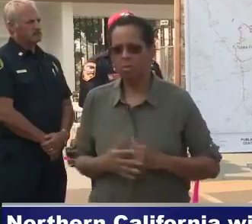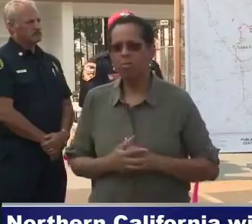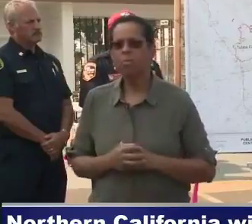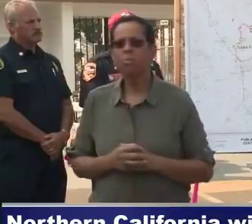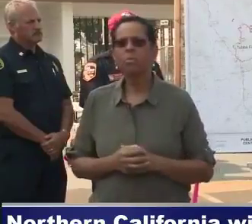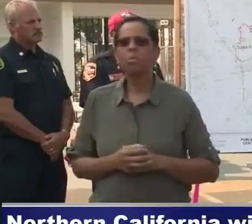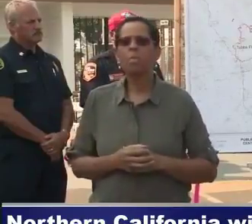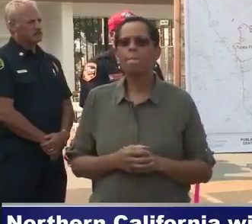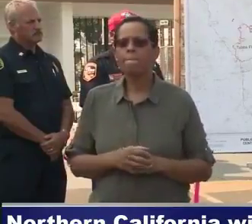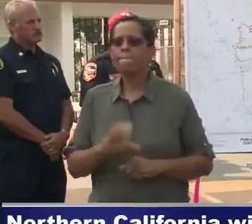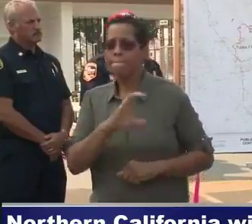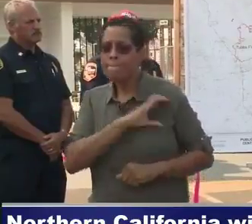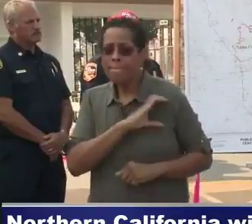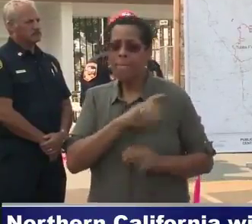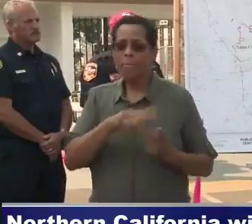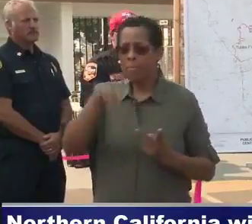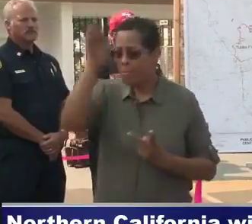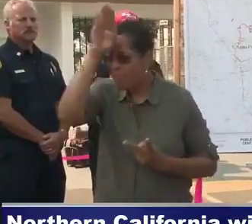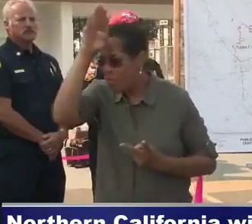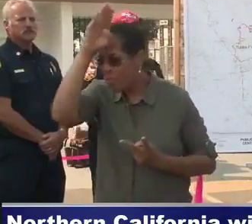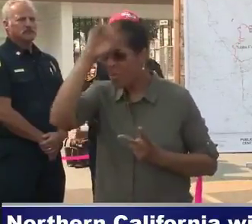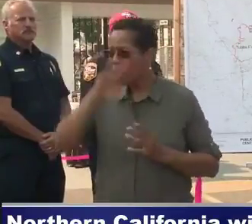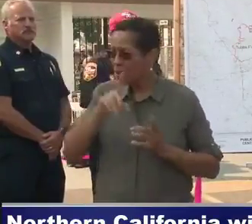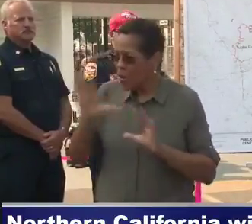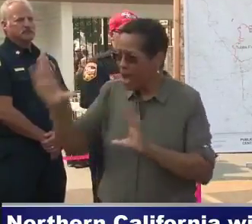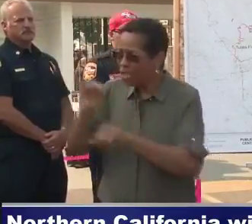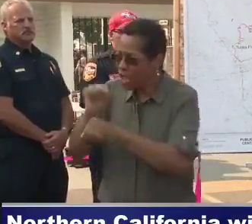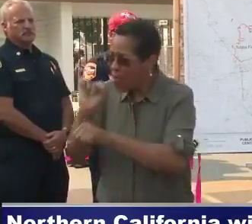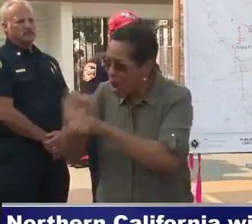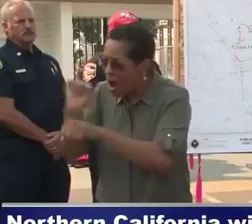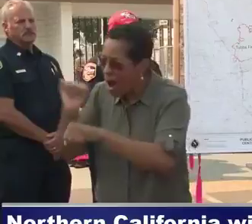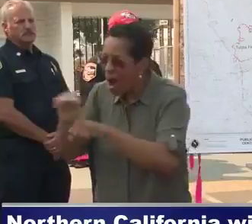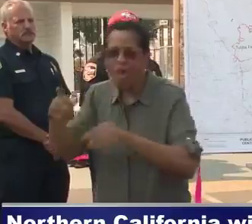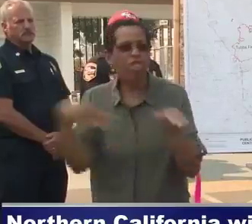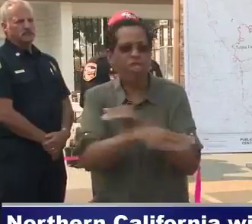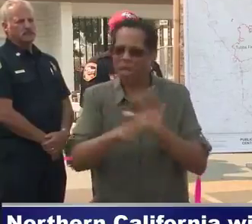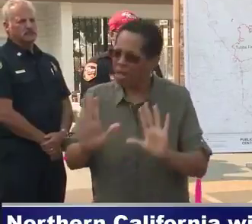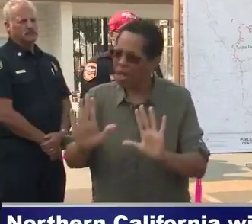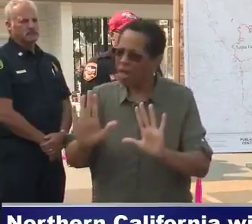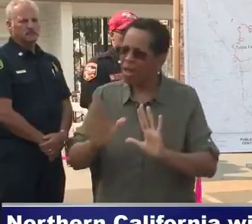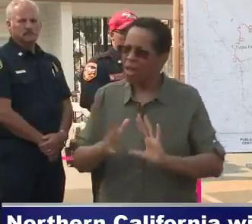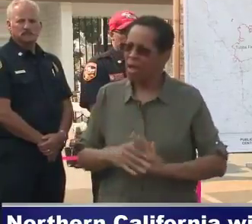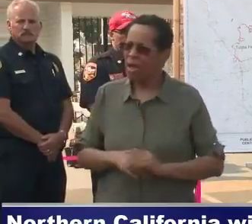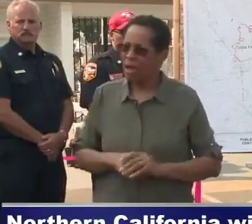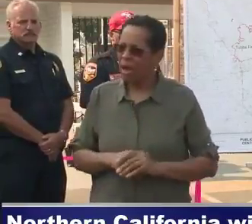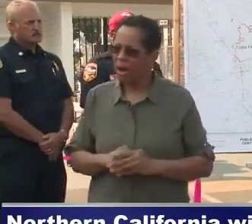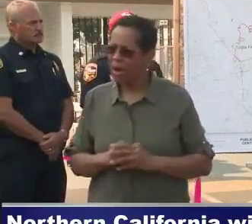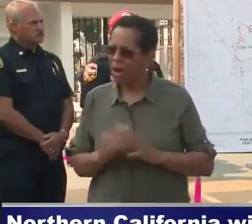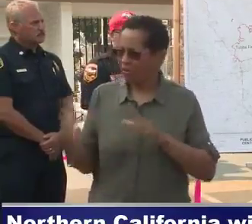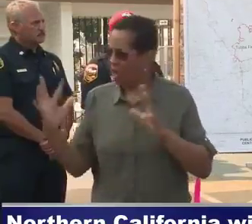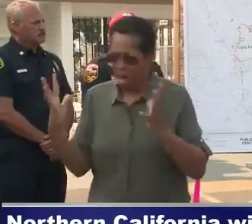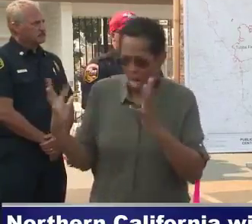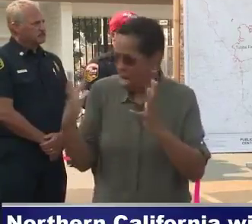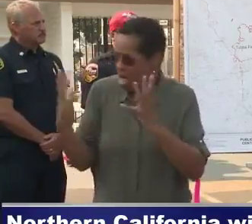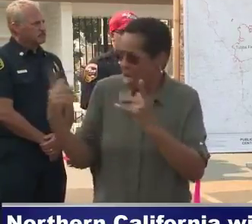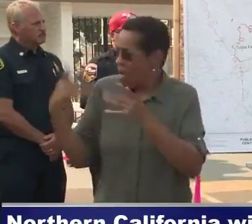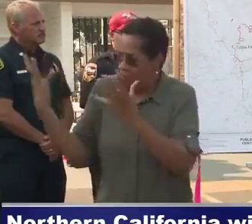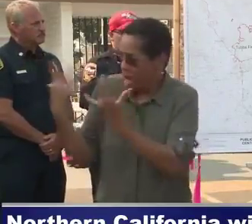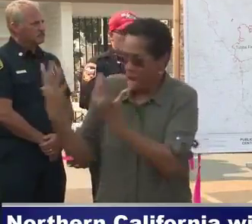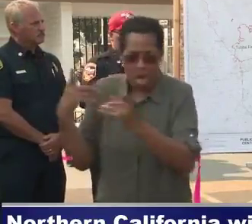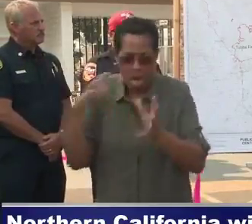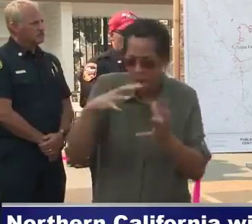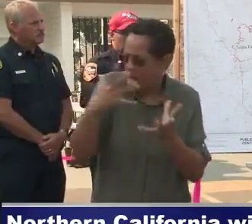personnel need to do what they have to do. If you interfere with them or you delay them while they're trying to carry out their responsibilities,